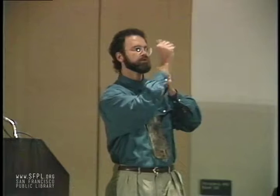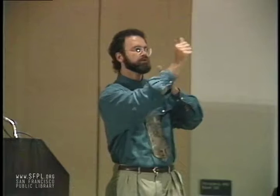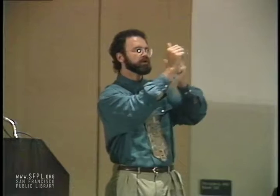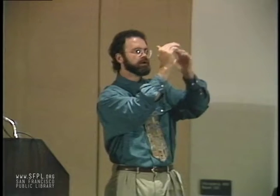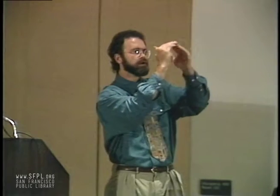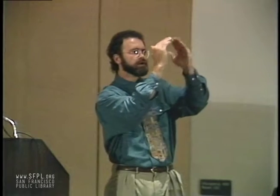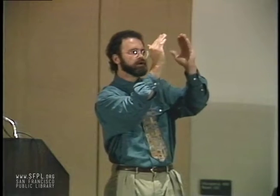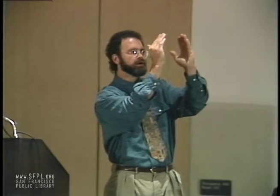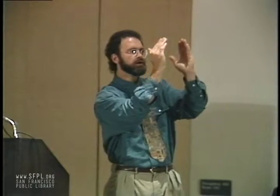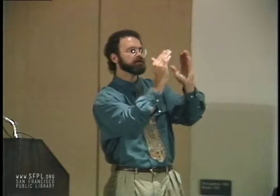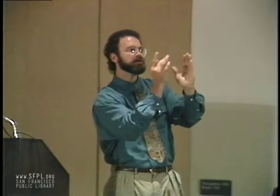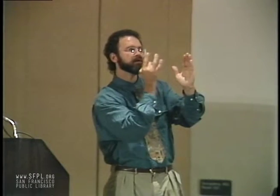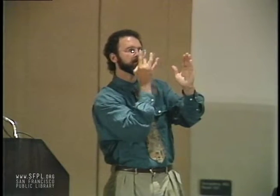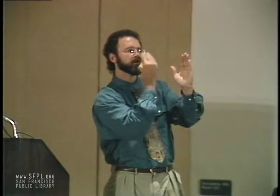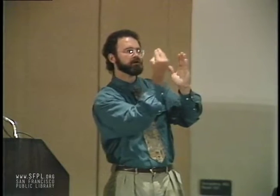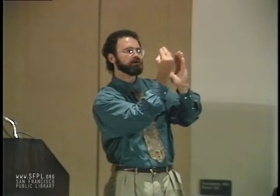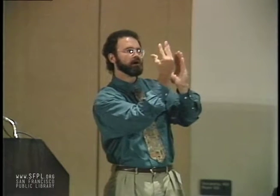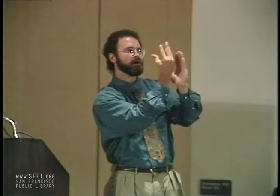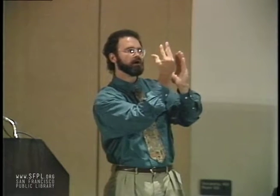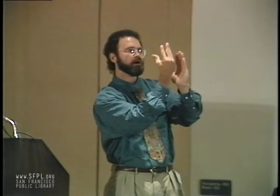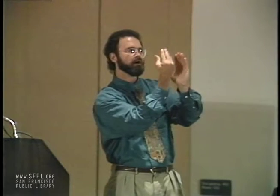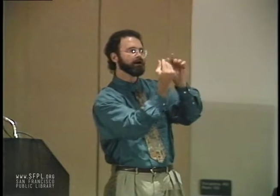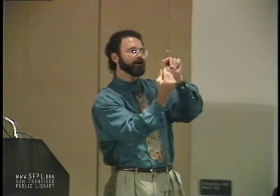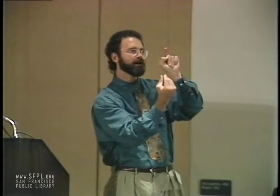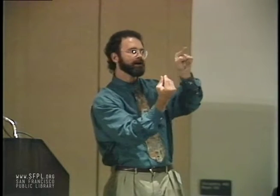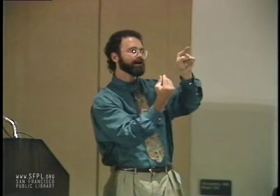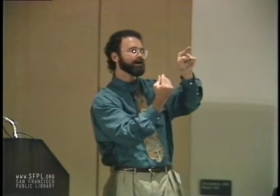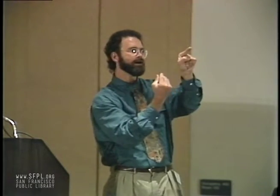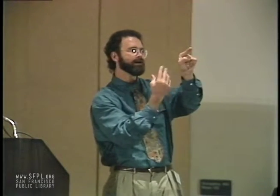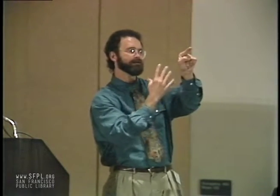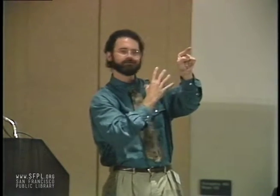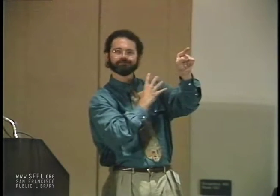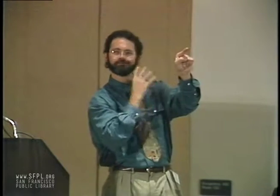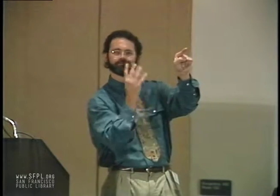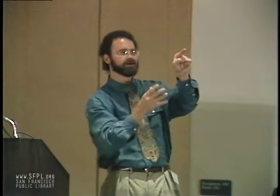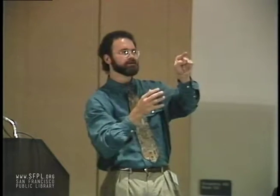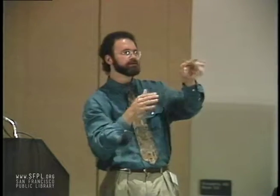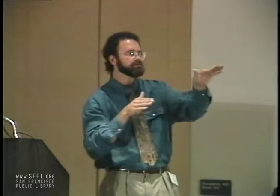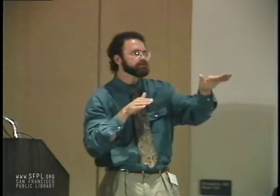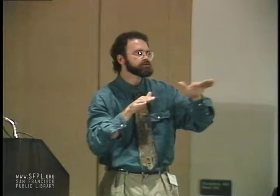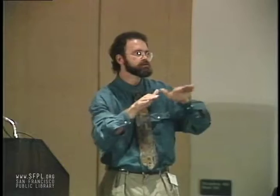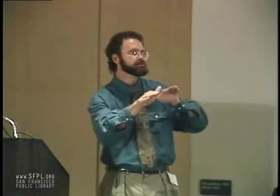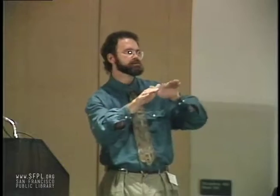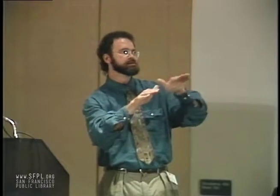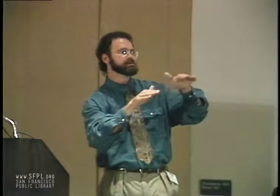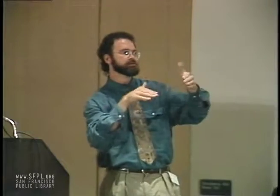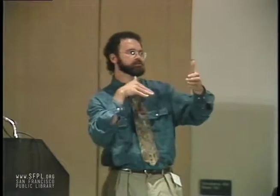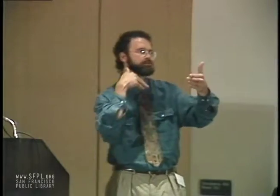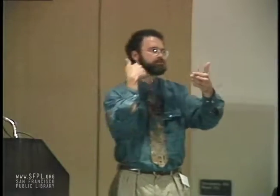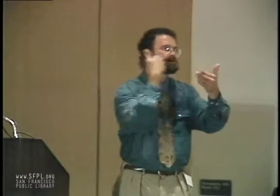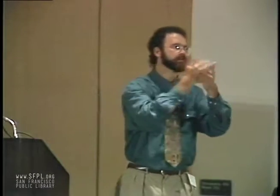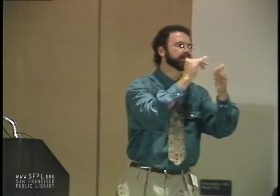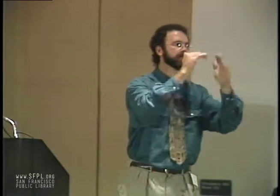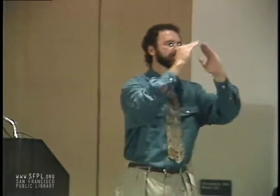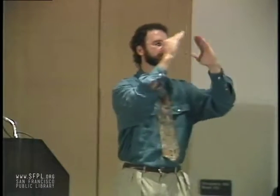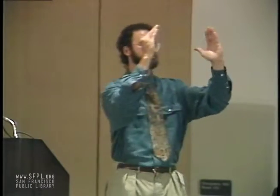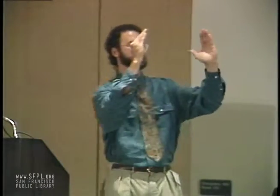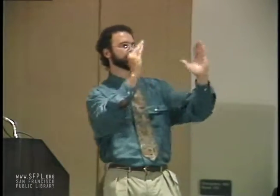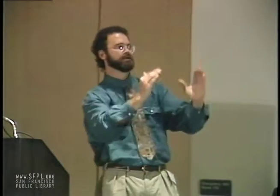And finally, he spotted in the distance a house with a small light burning.